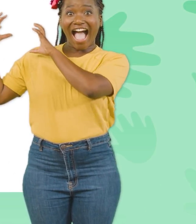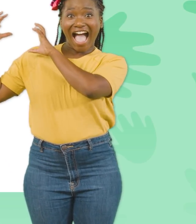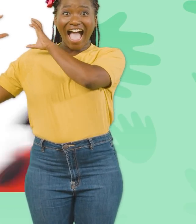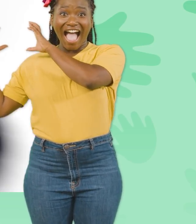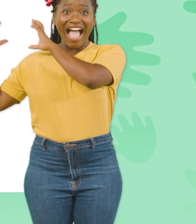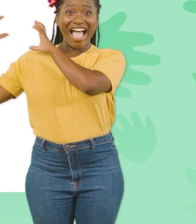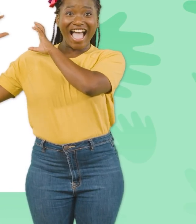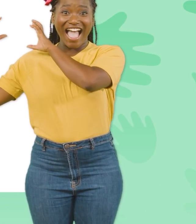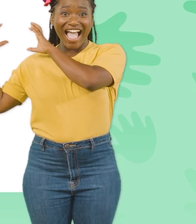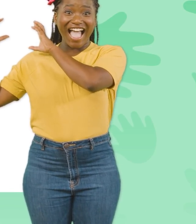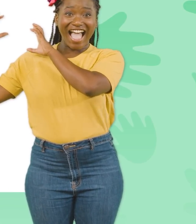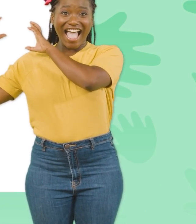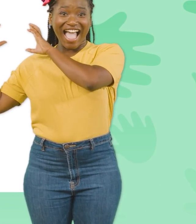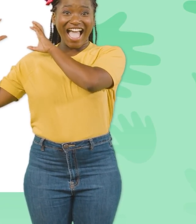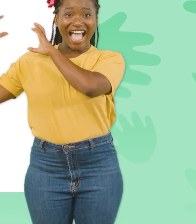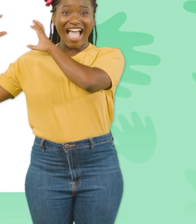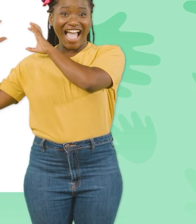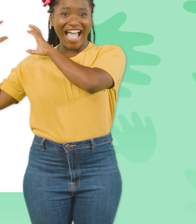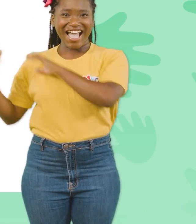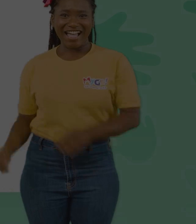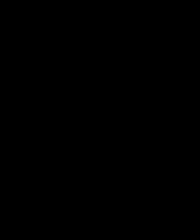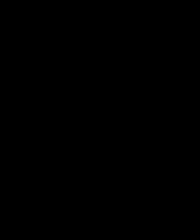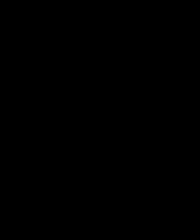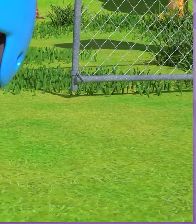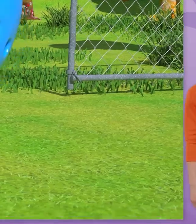Cocomelon! Rock!